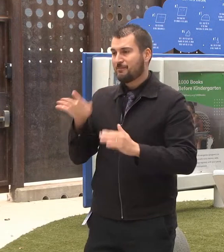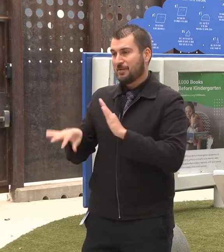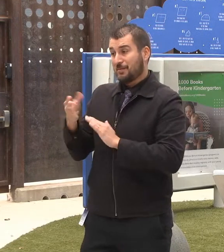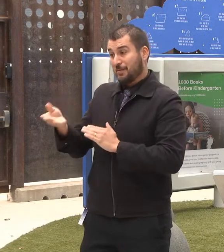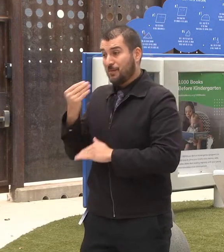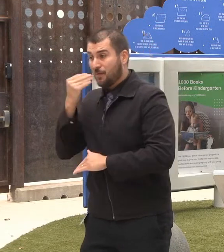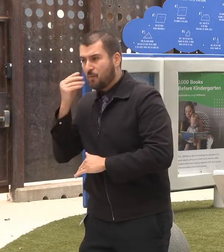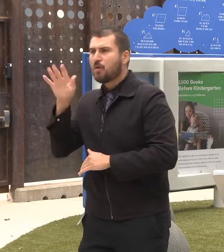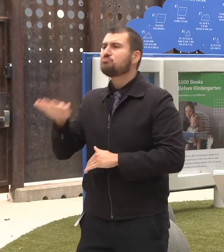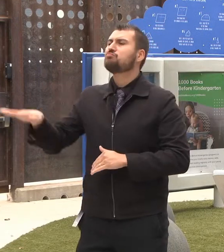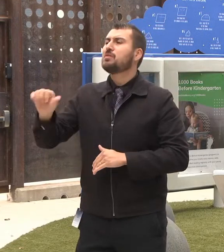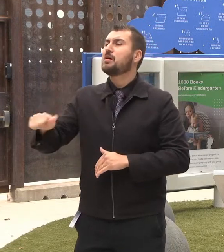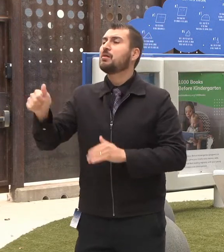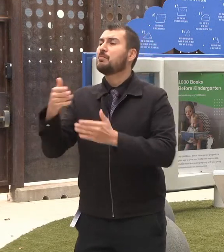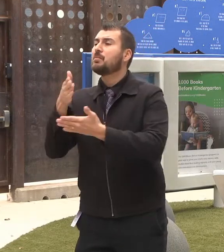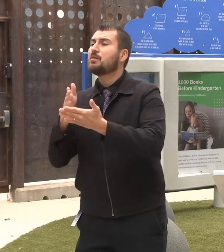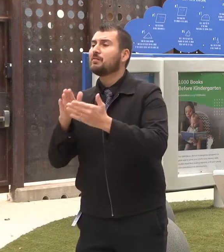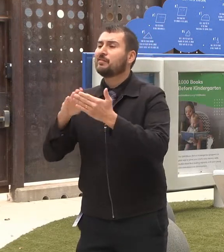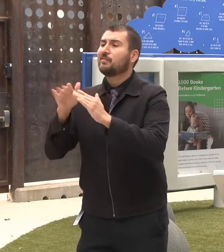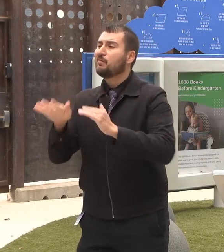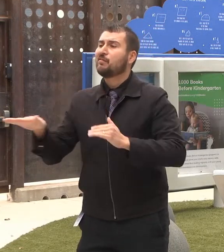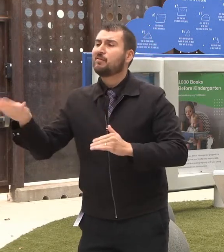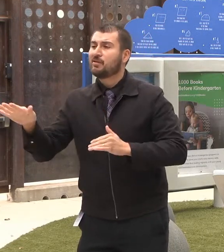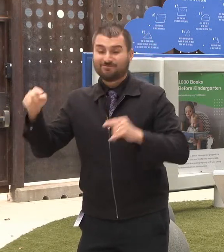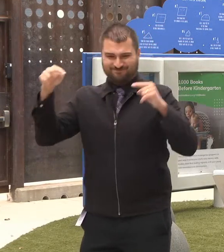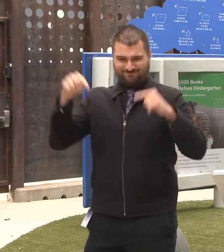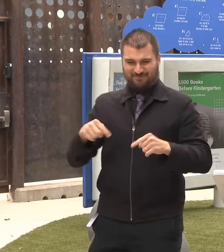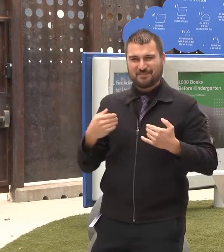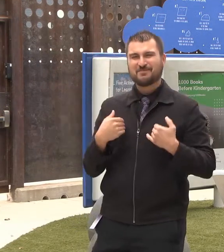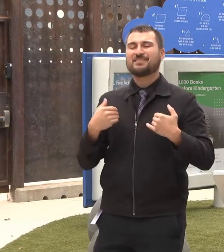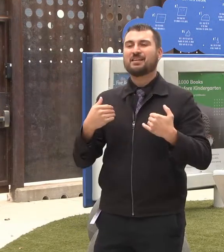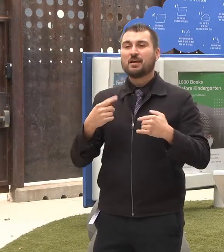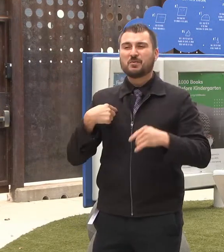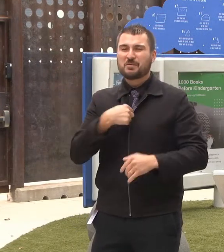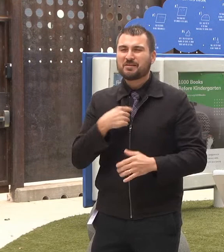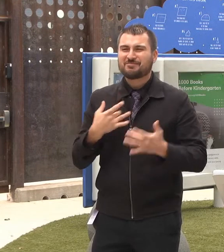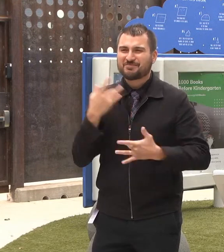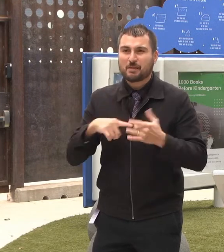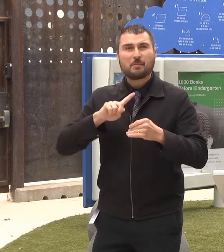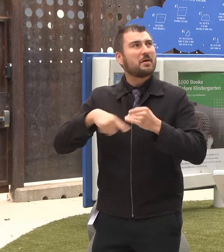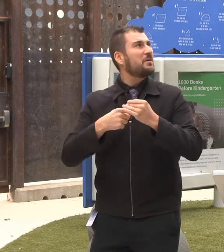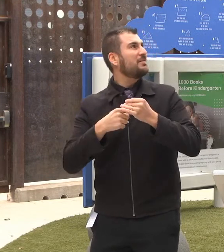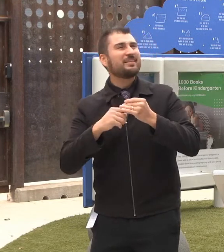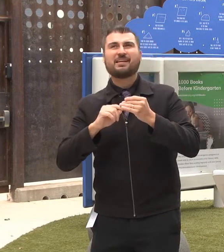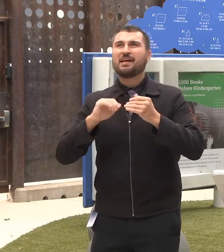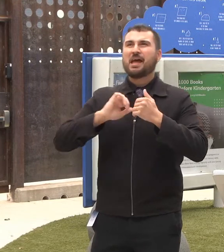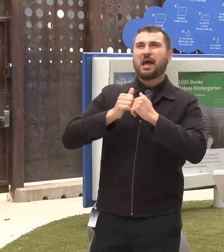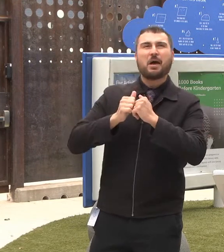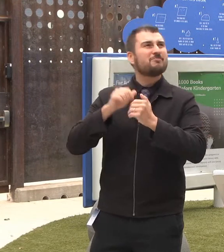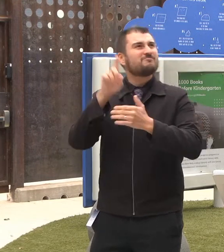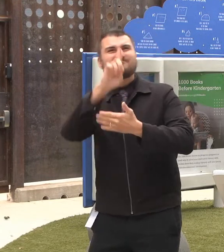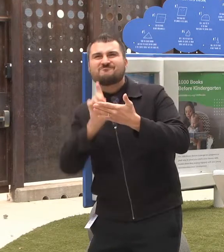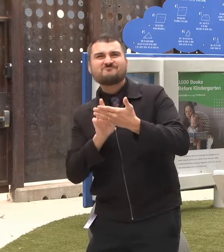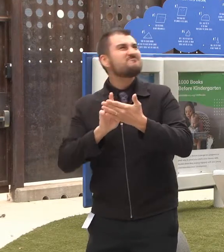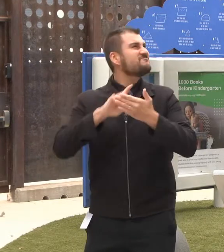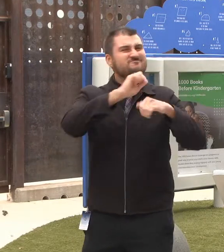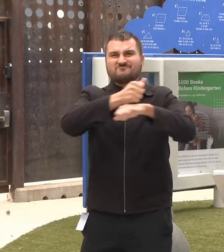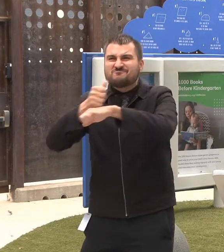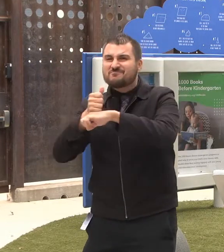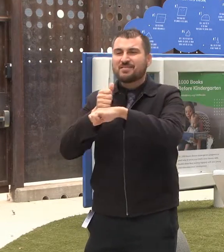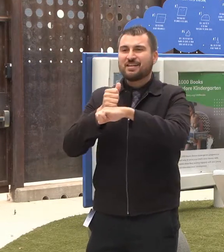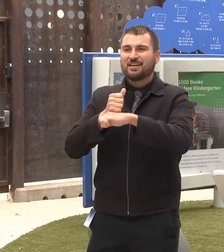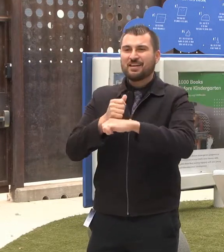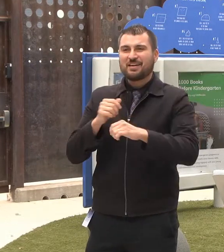city. We are also thrilled of the unique way this space is designed, giving our youth services team an opportunity to